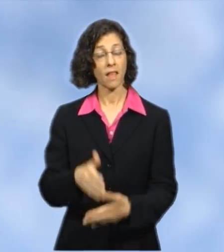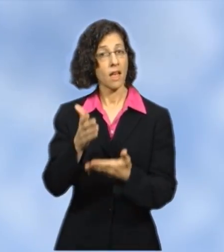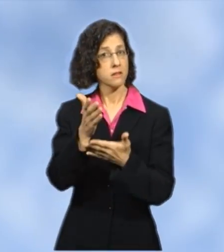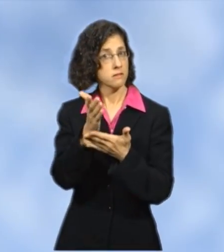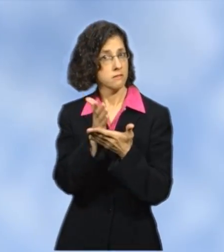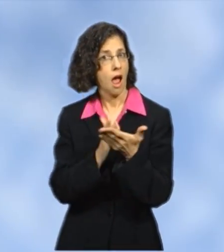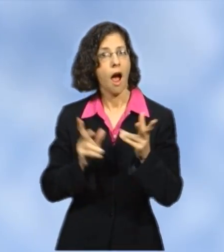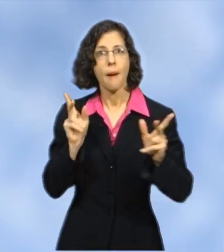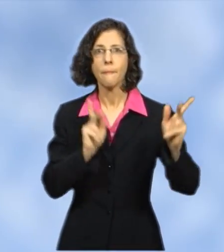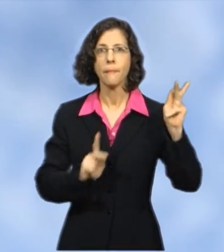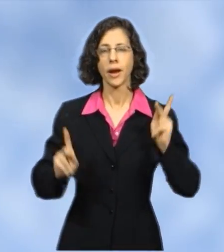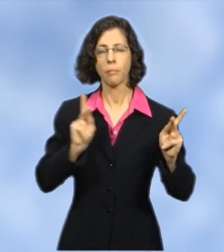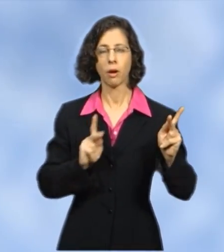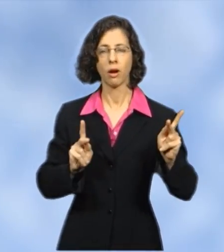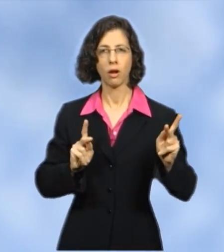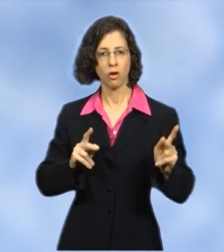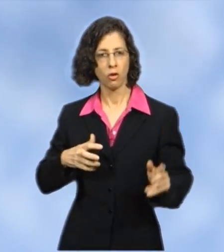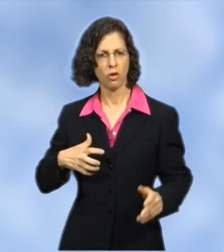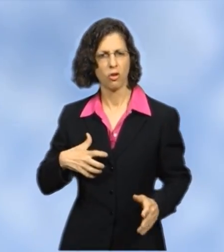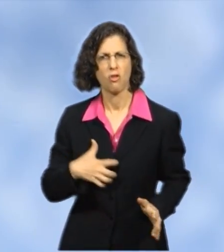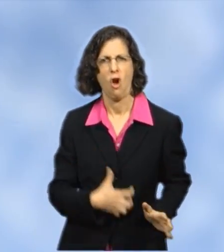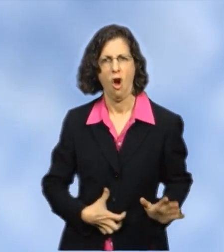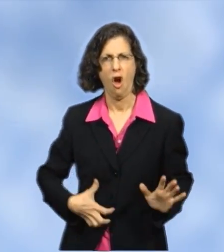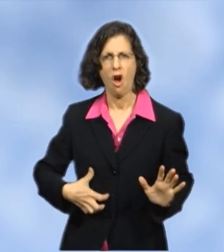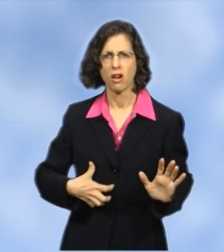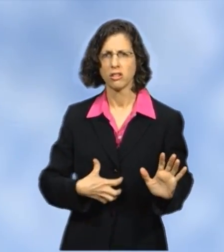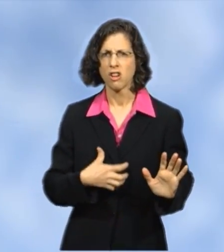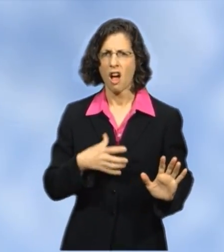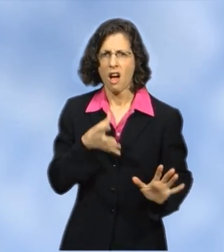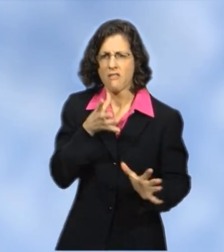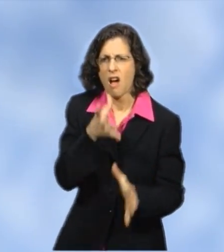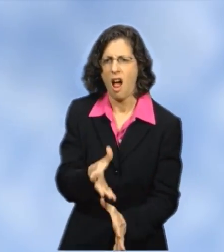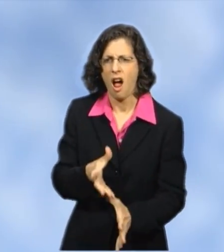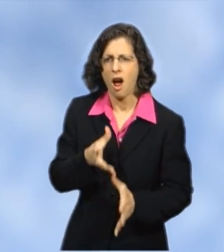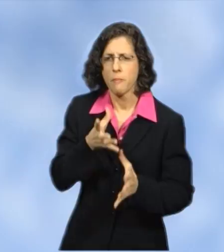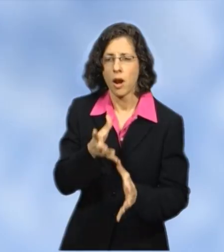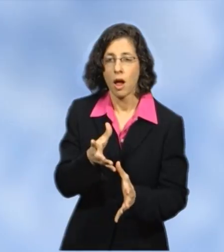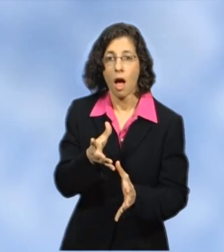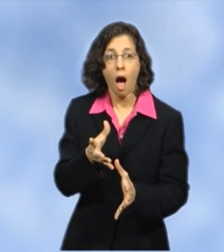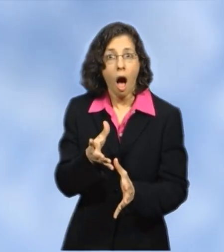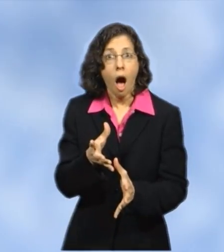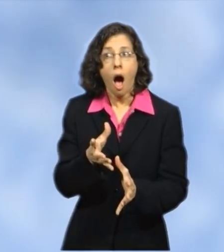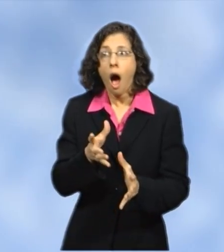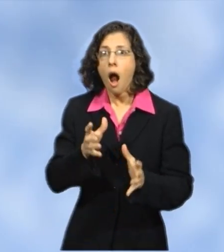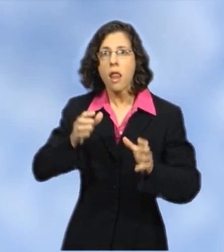With these drugs, some people have no nausea or vomiting at all.